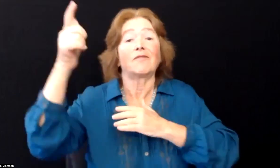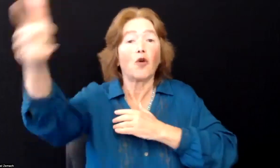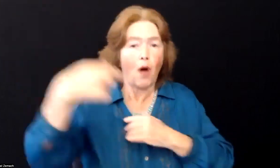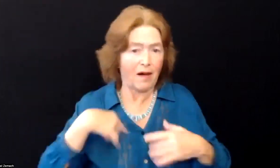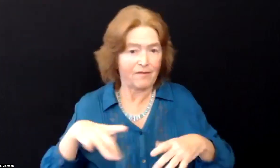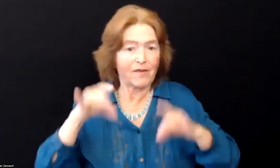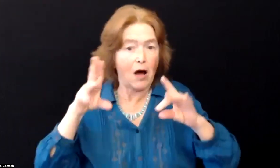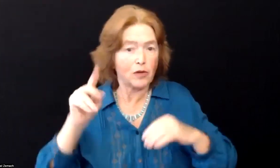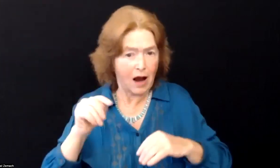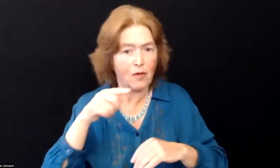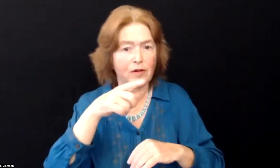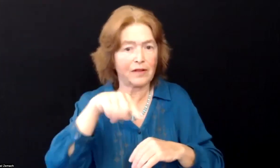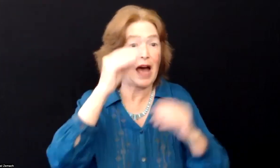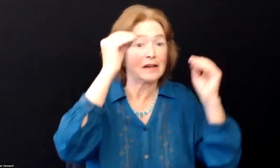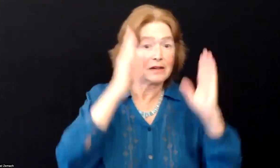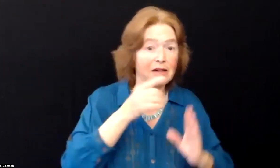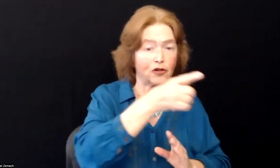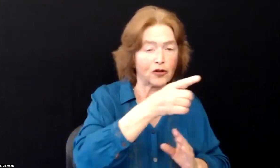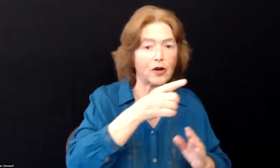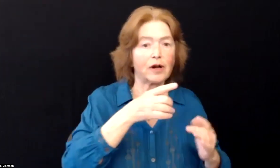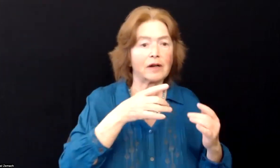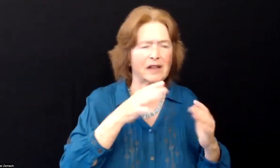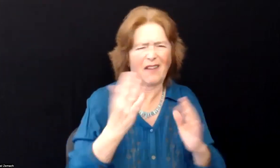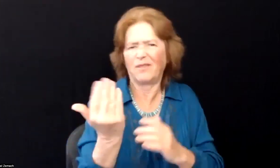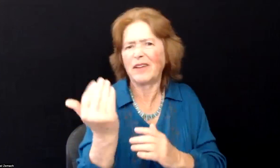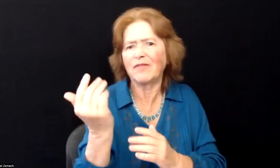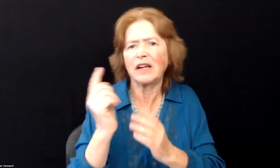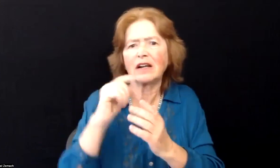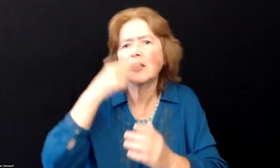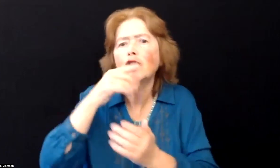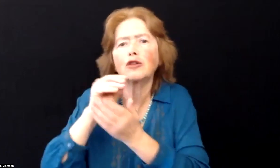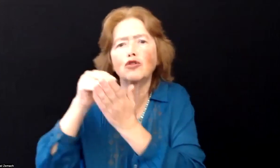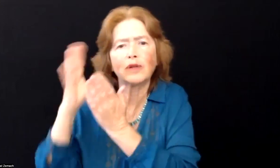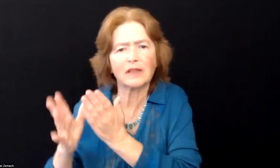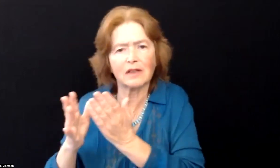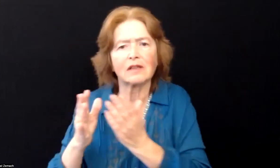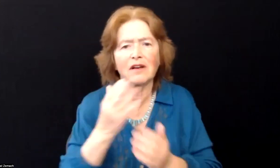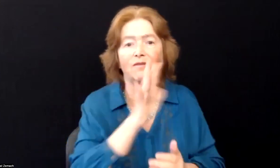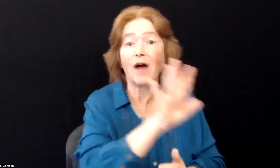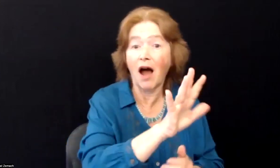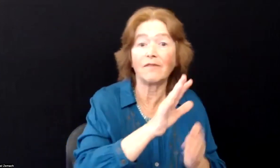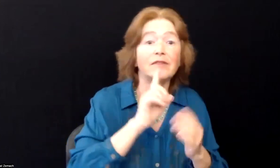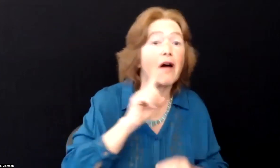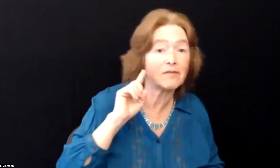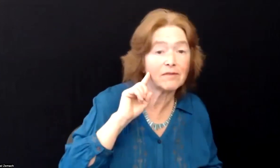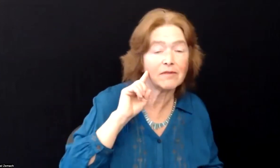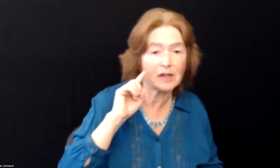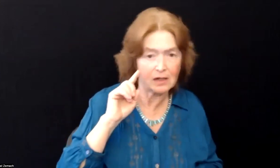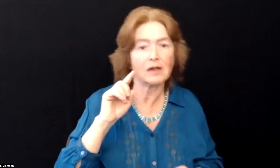After a while, I found out that the teacher, so there was 15 hearing students and 5 deaf students in that